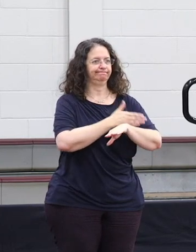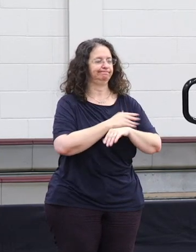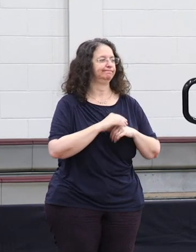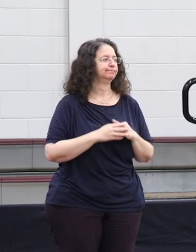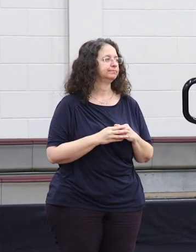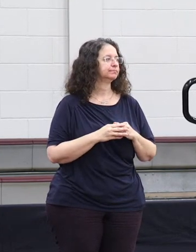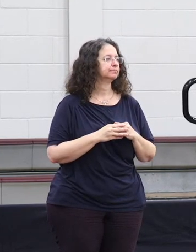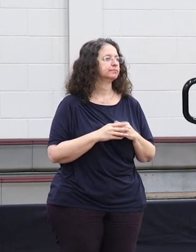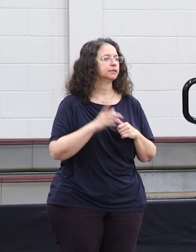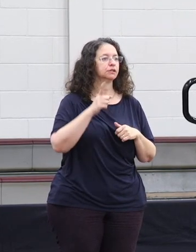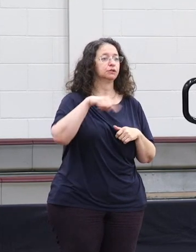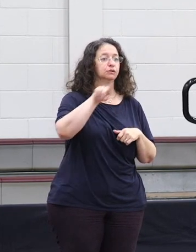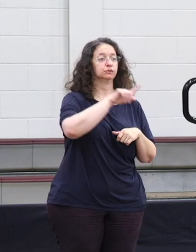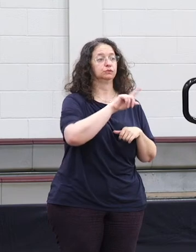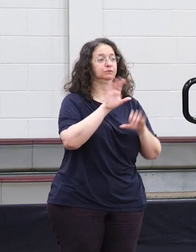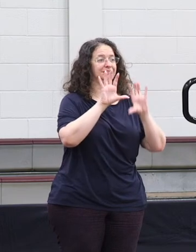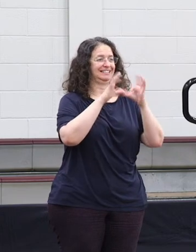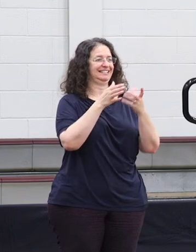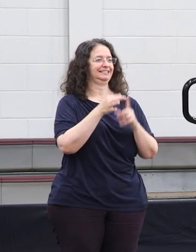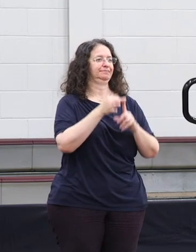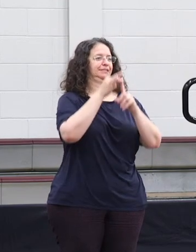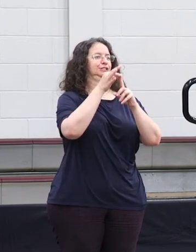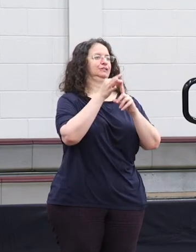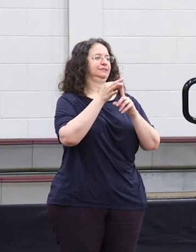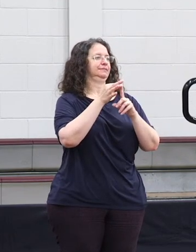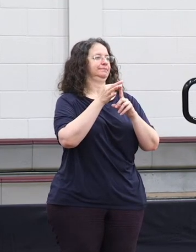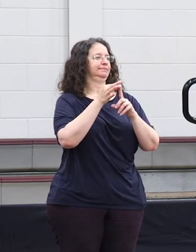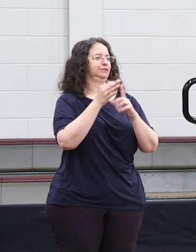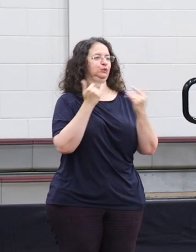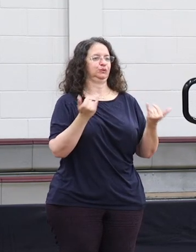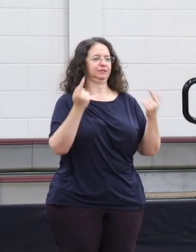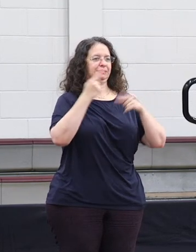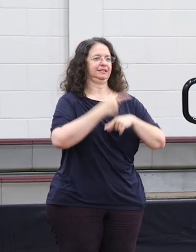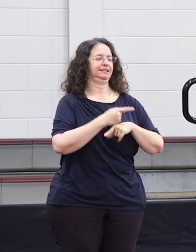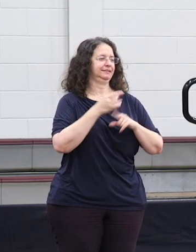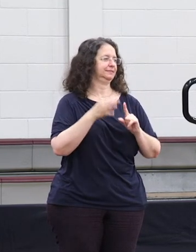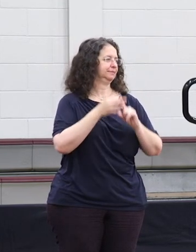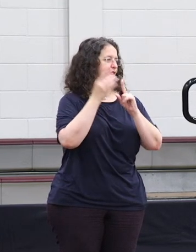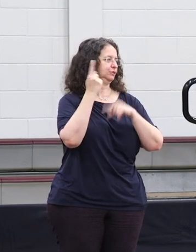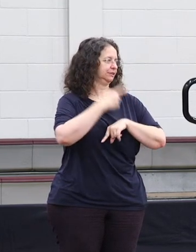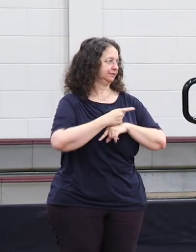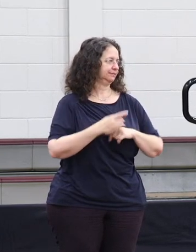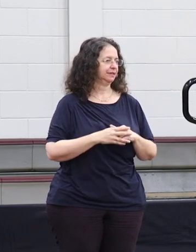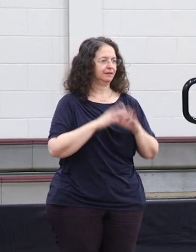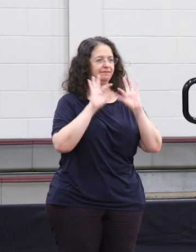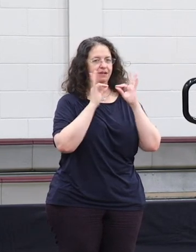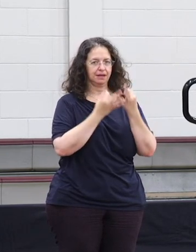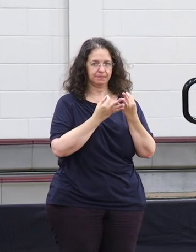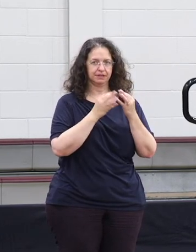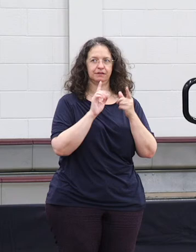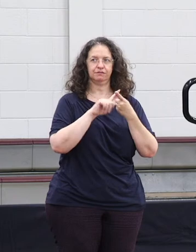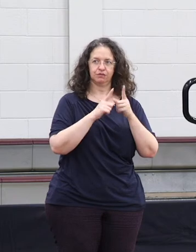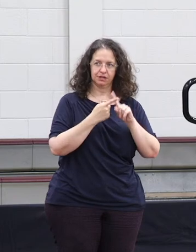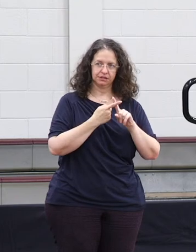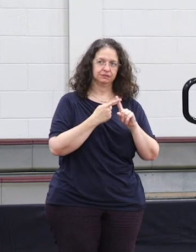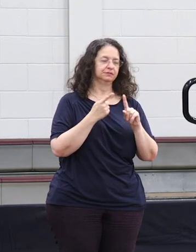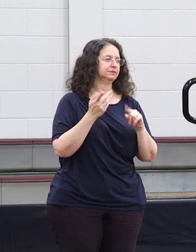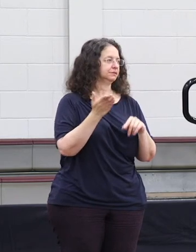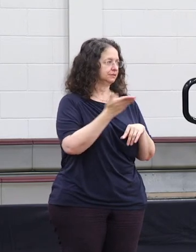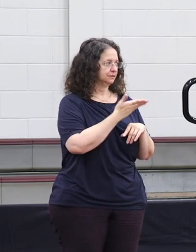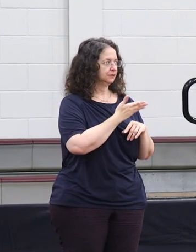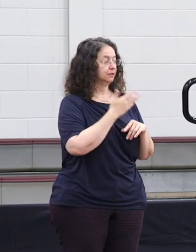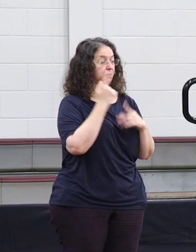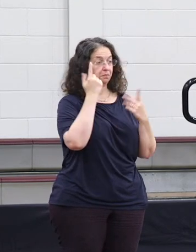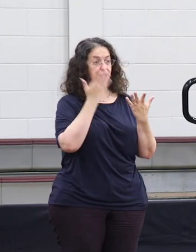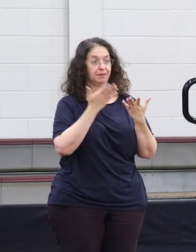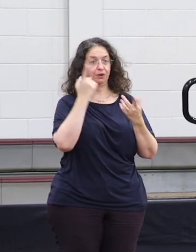you are in a class all of your own, and today is your day. Families and loved ones, you are probably wondering